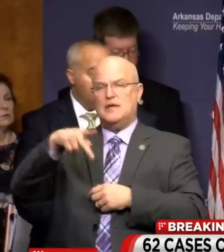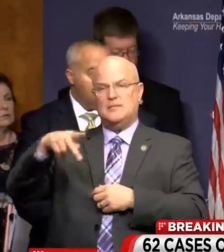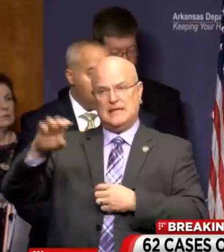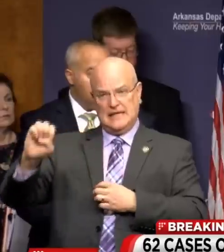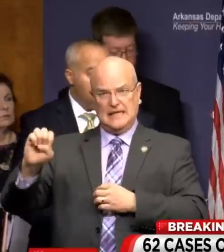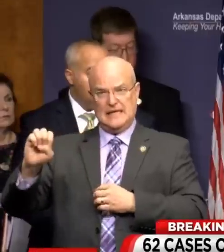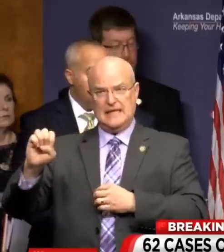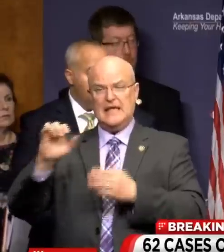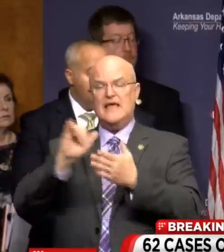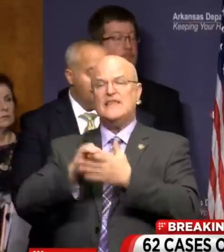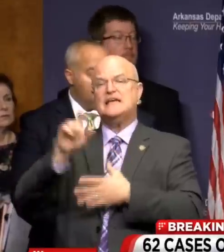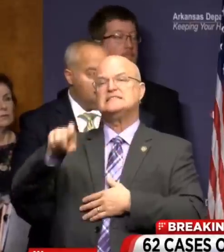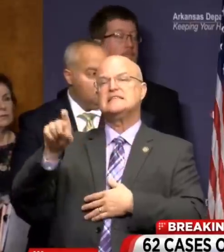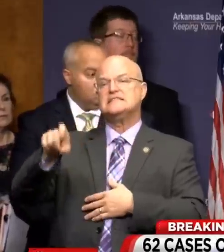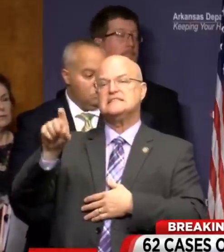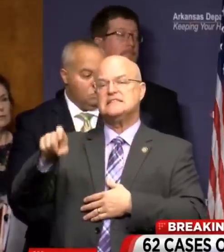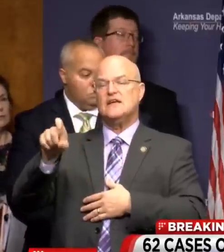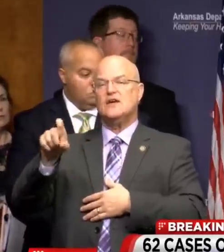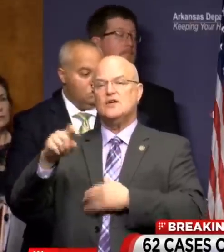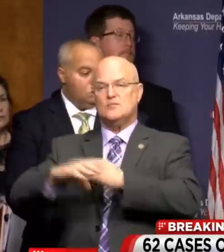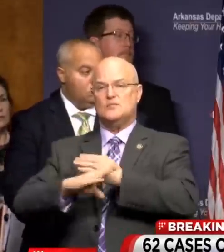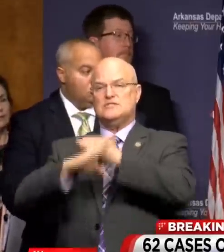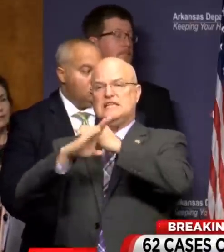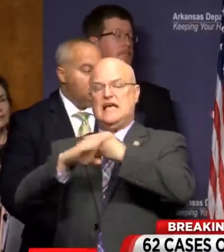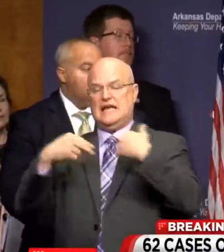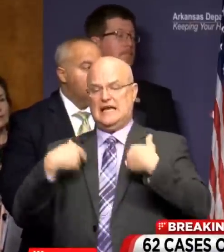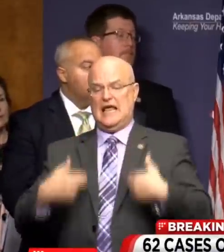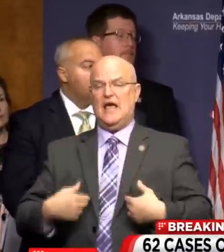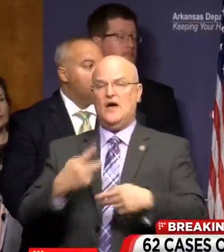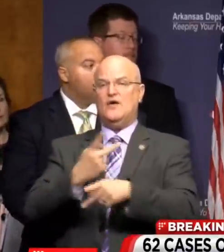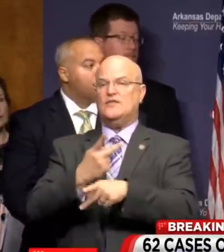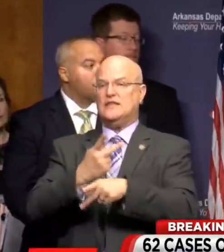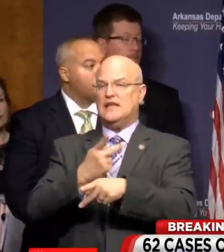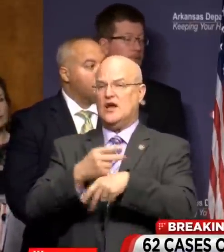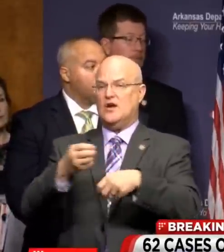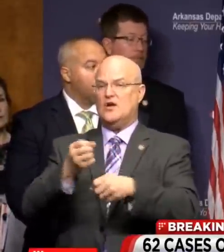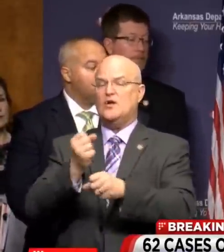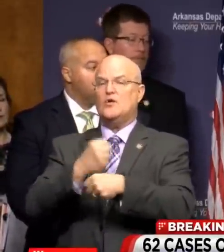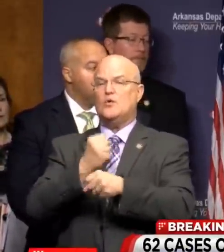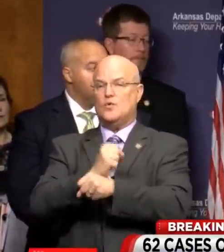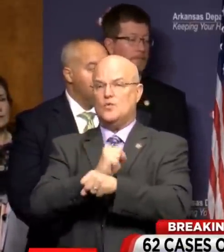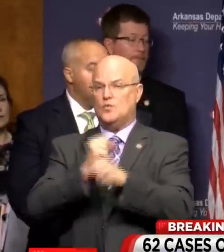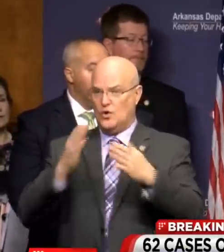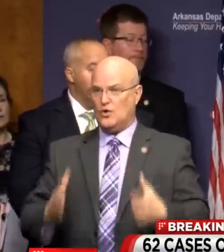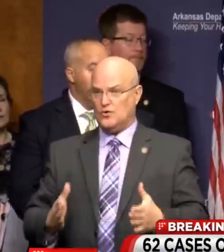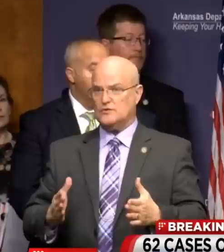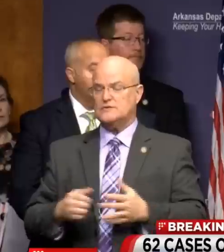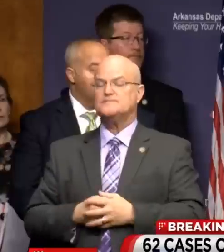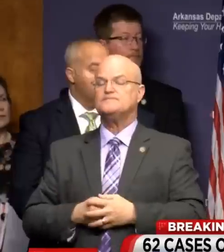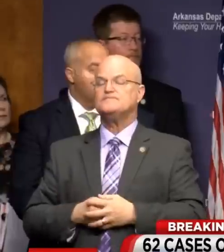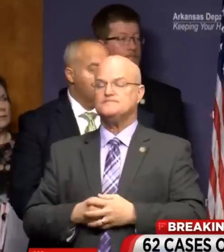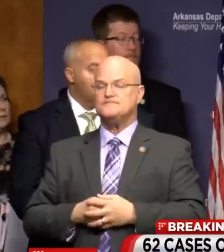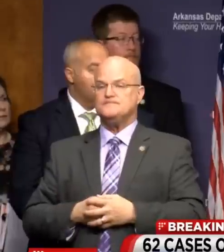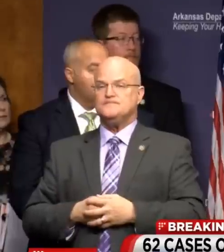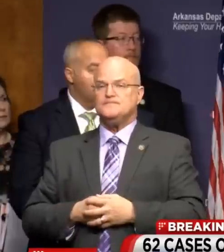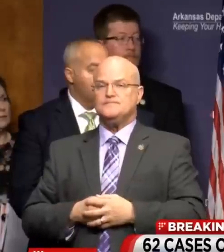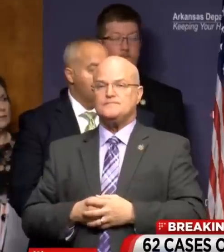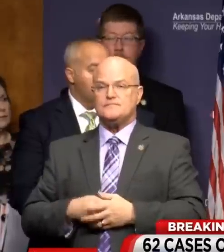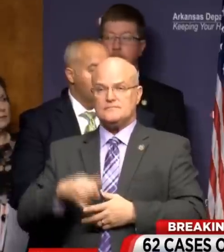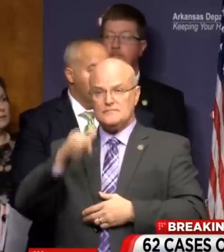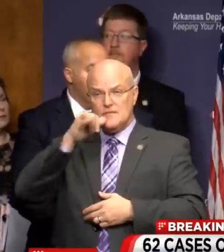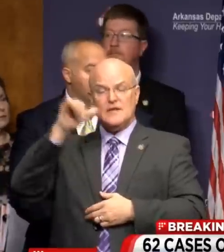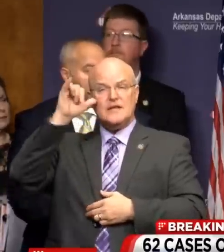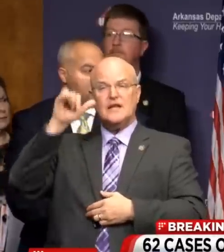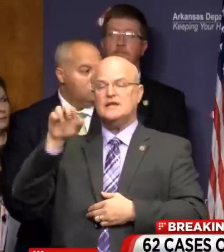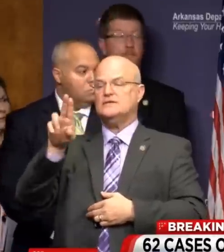protective equipment that is necessary to protect healthcare providers and prevent spread. So just yesterday, our